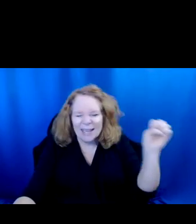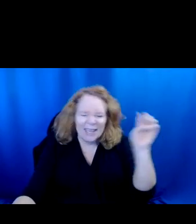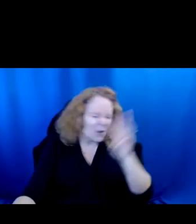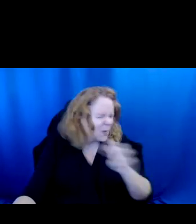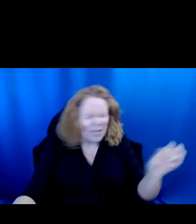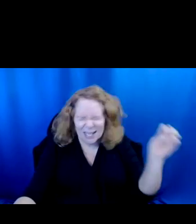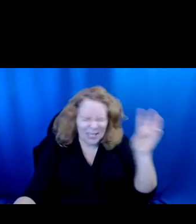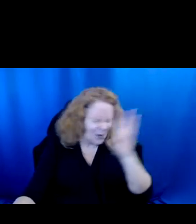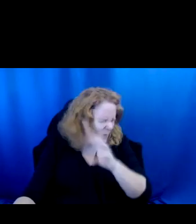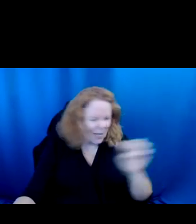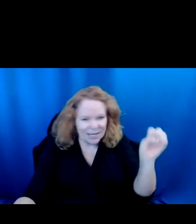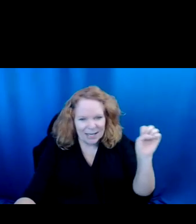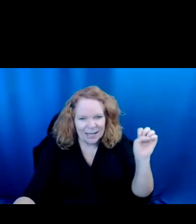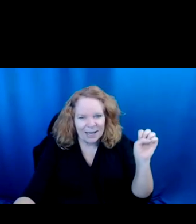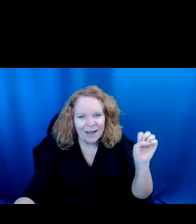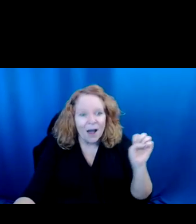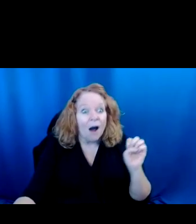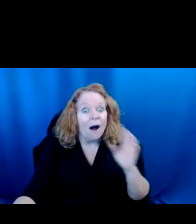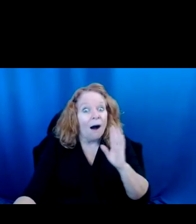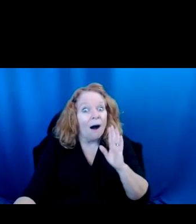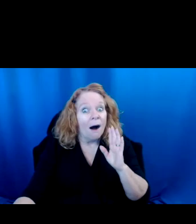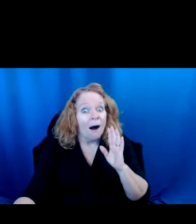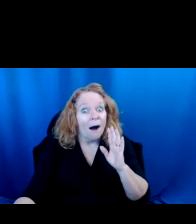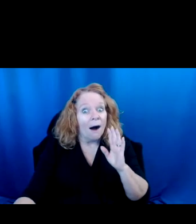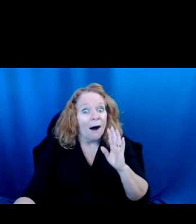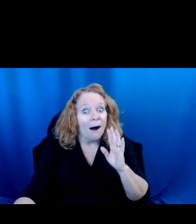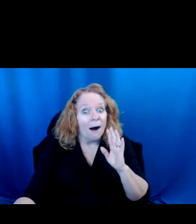Wee, wee, wee.